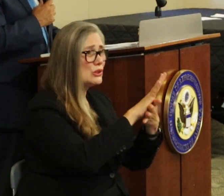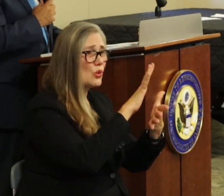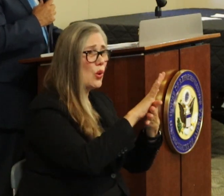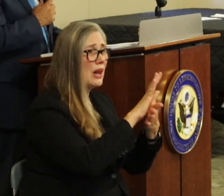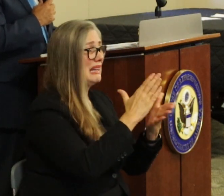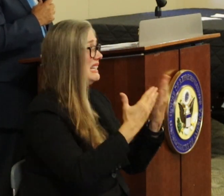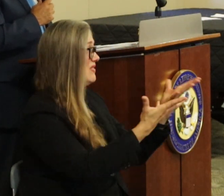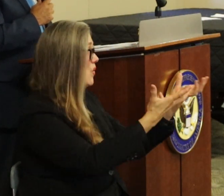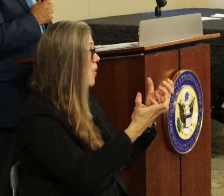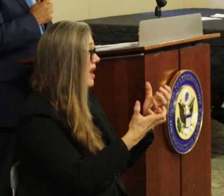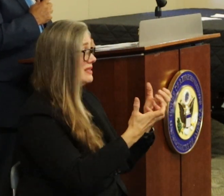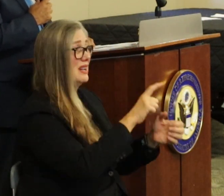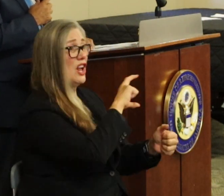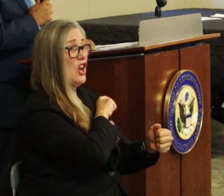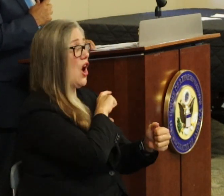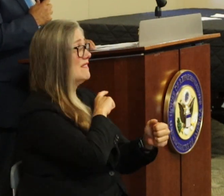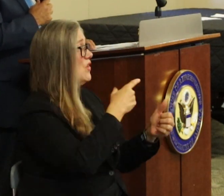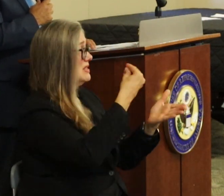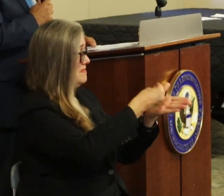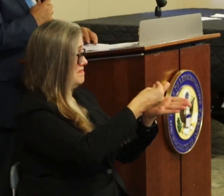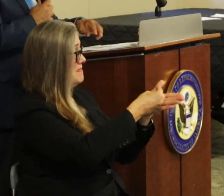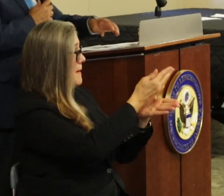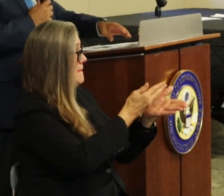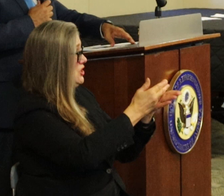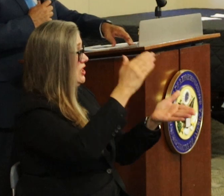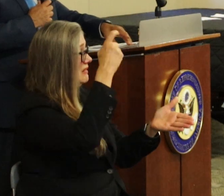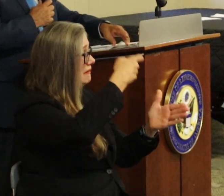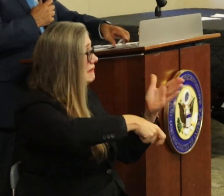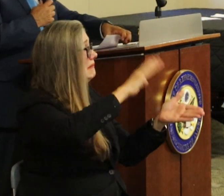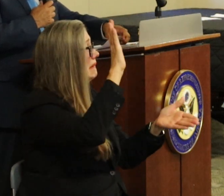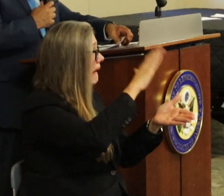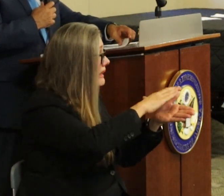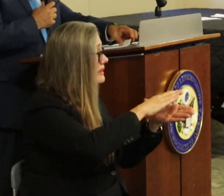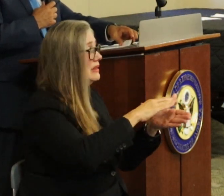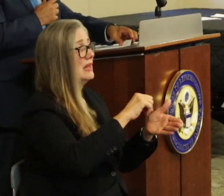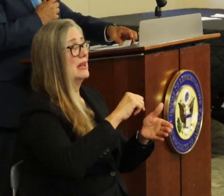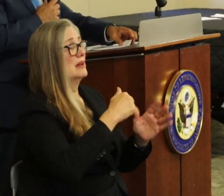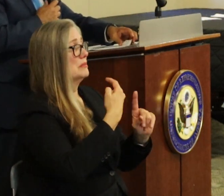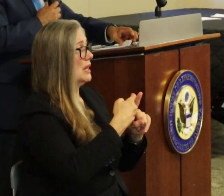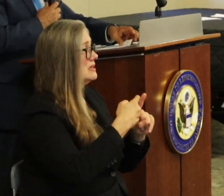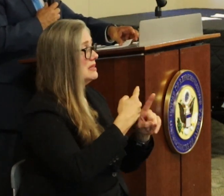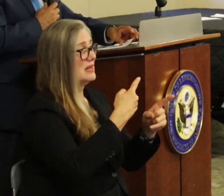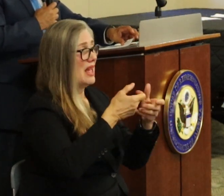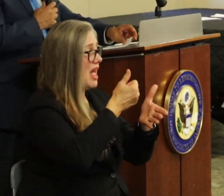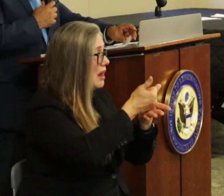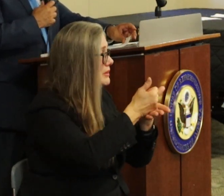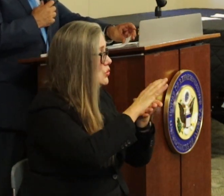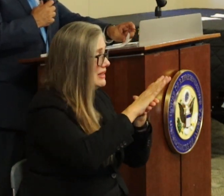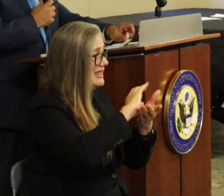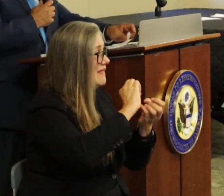enforcement and environmental protection funding. I'm committed to raising your quality of life, our quality of